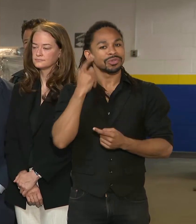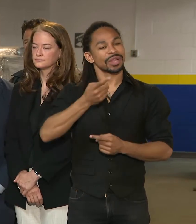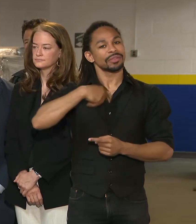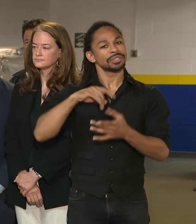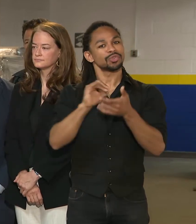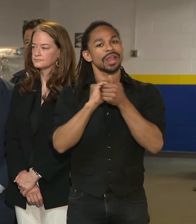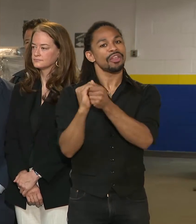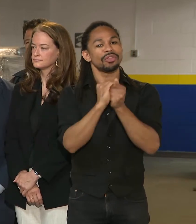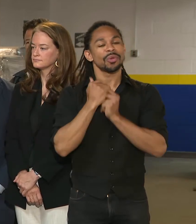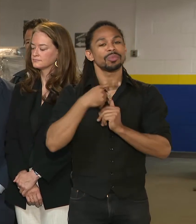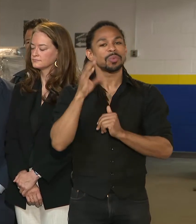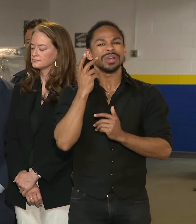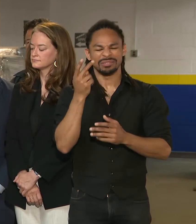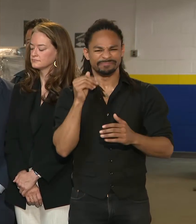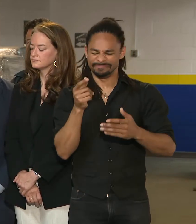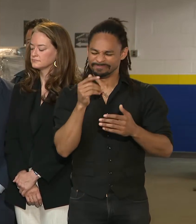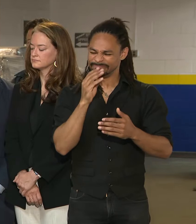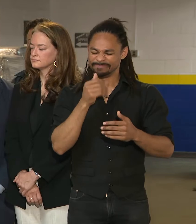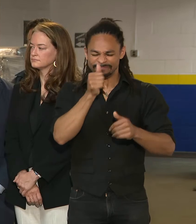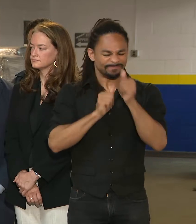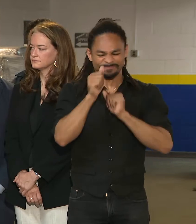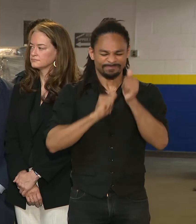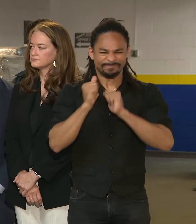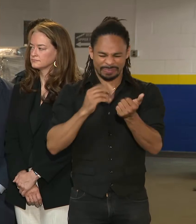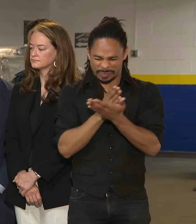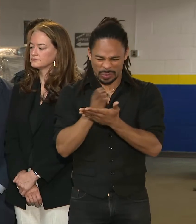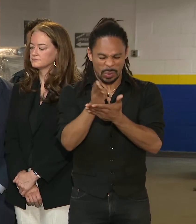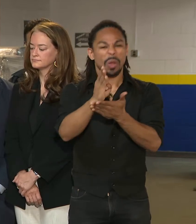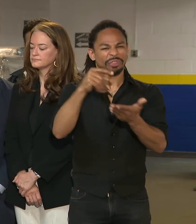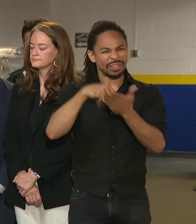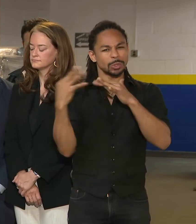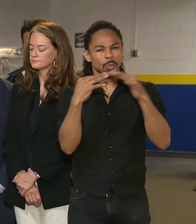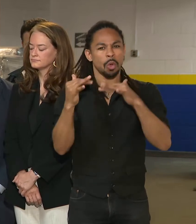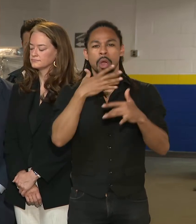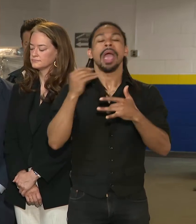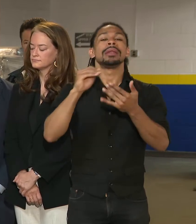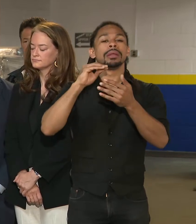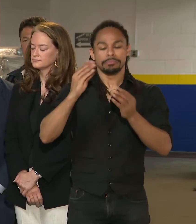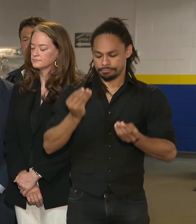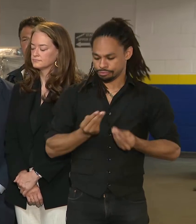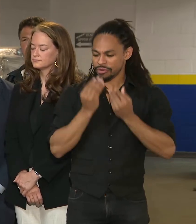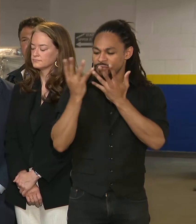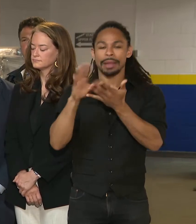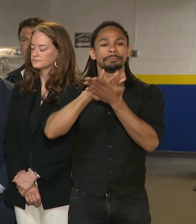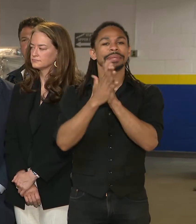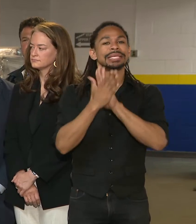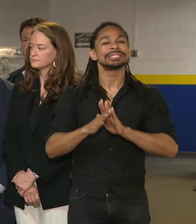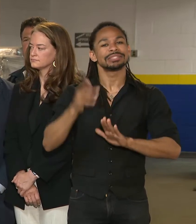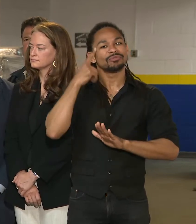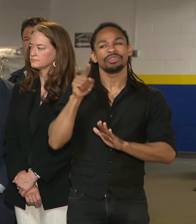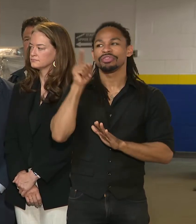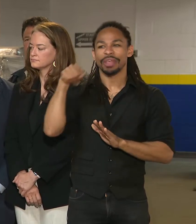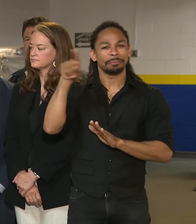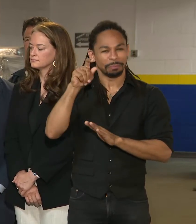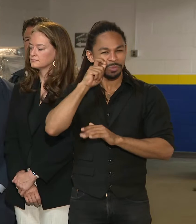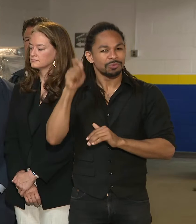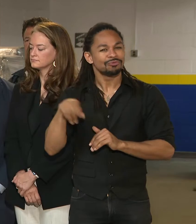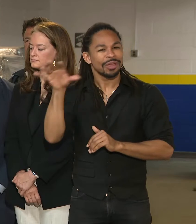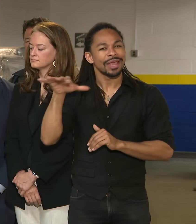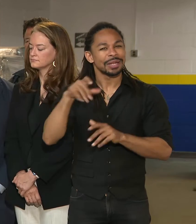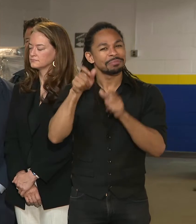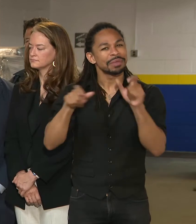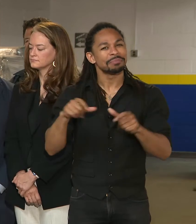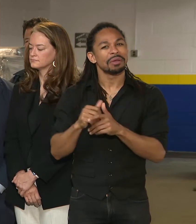through this awful war and bring peace back to the Ukrainian people. We can't fight on the ground with you, but on the